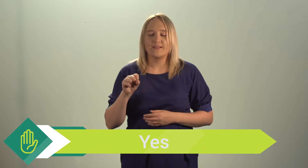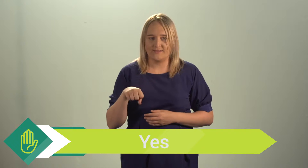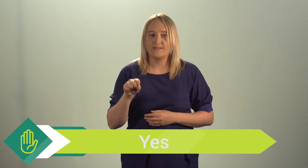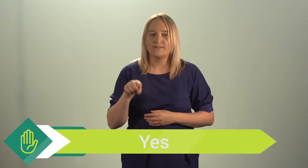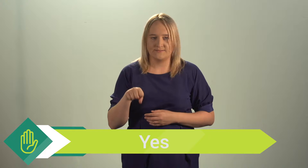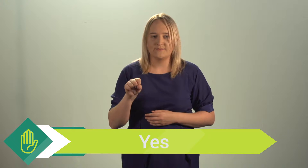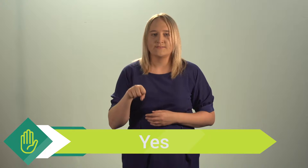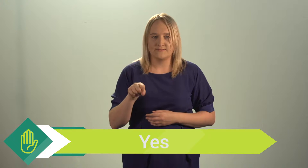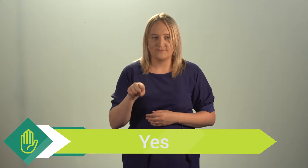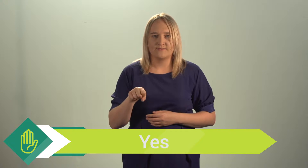Yes.